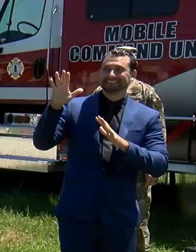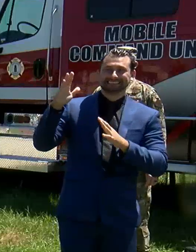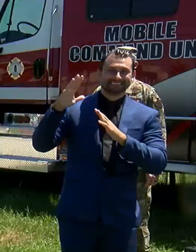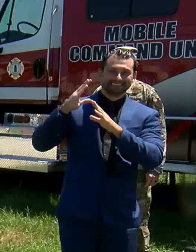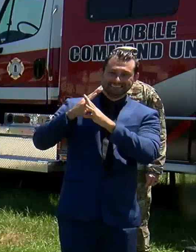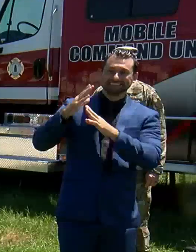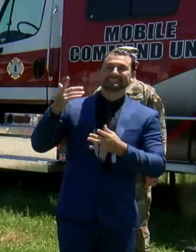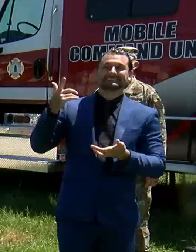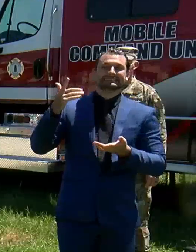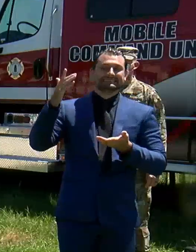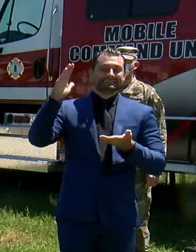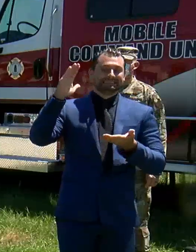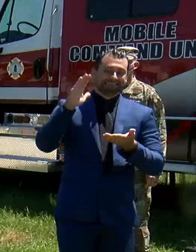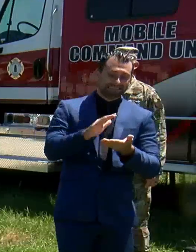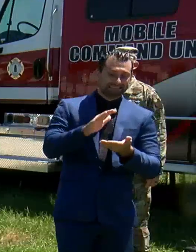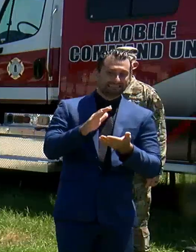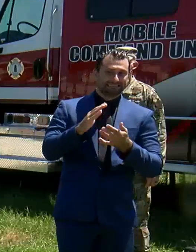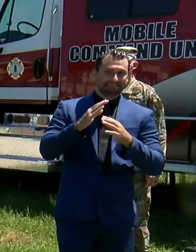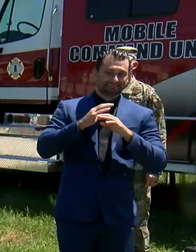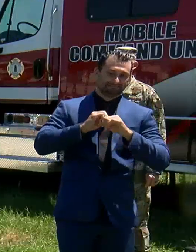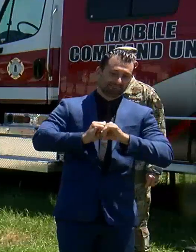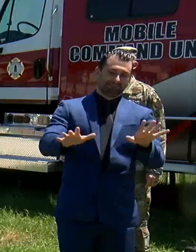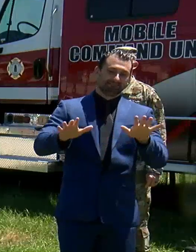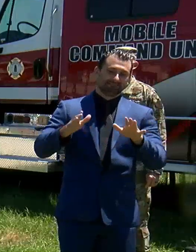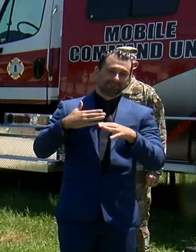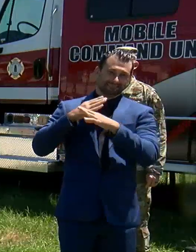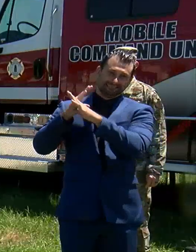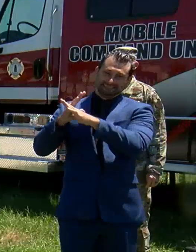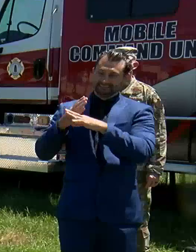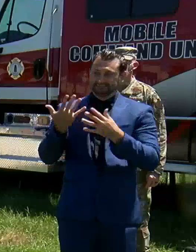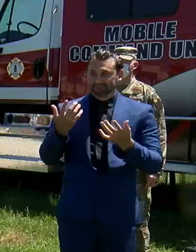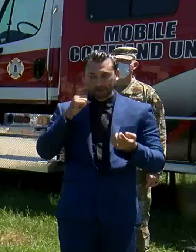of the disease into our communities.